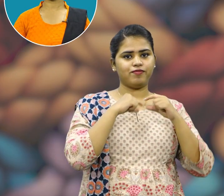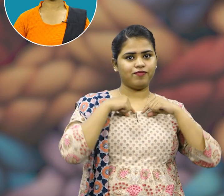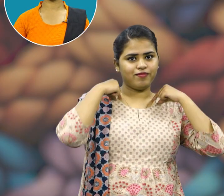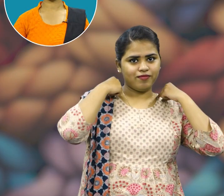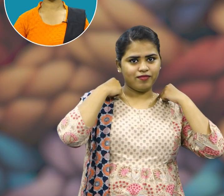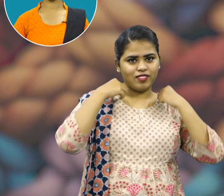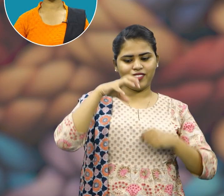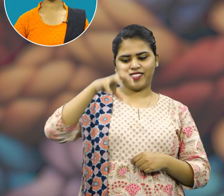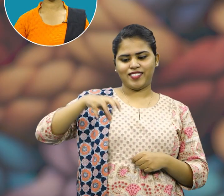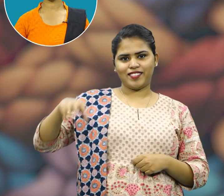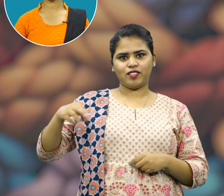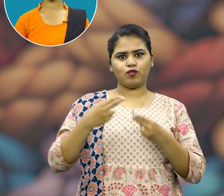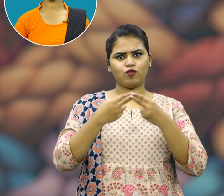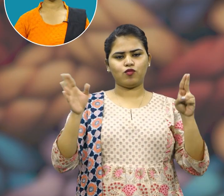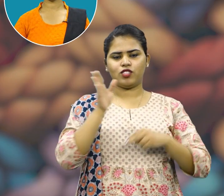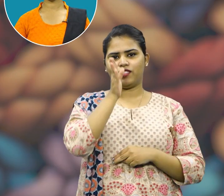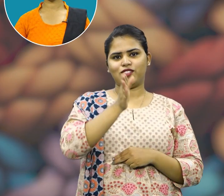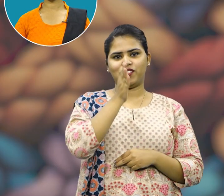tray.